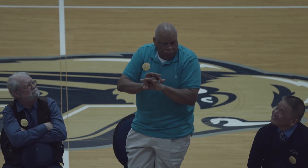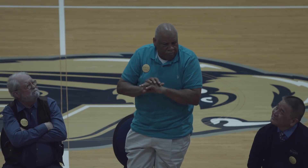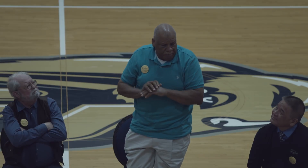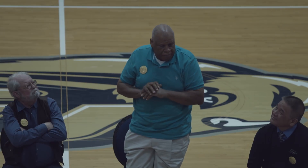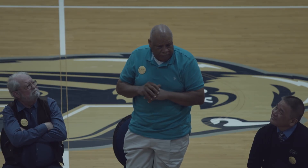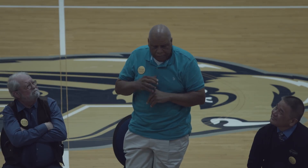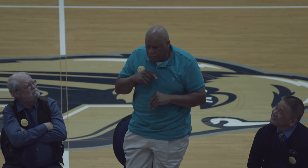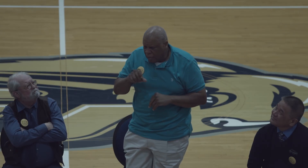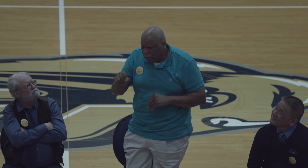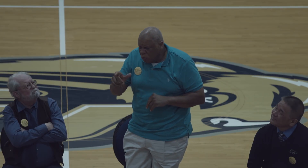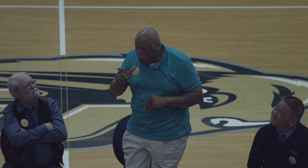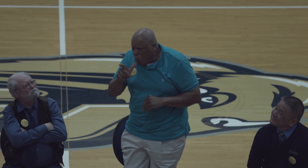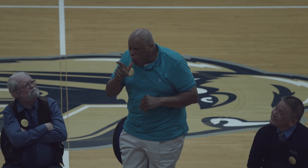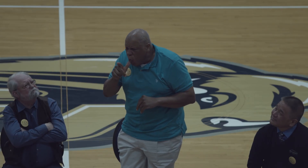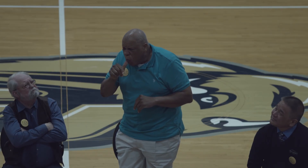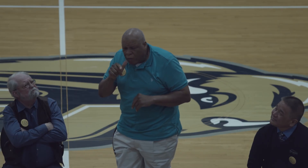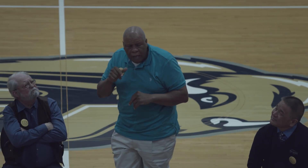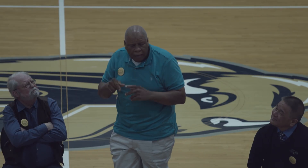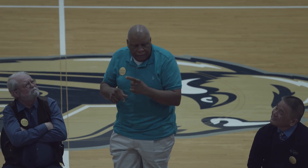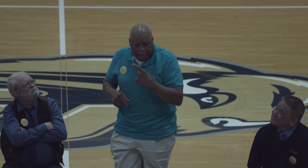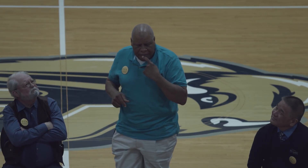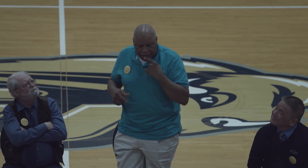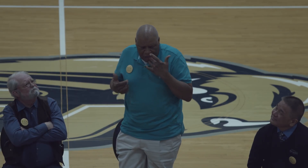the fact that Gallaudet had appointed their president